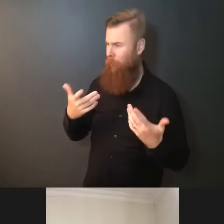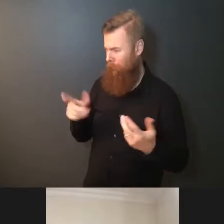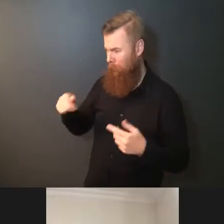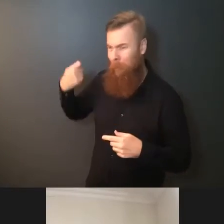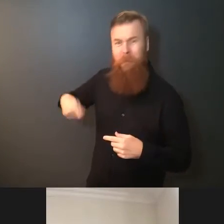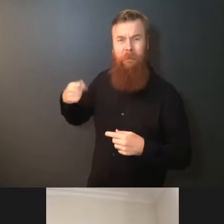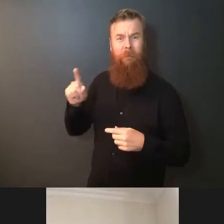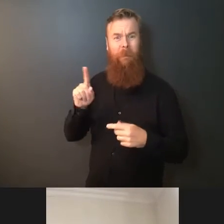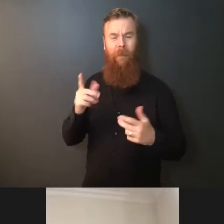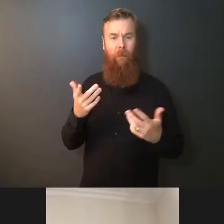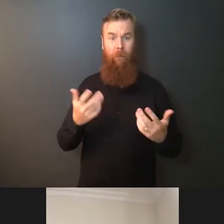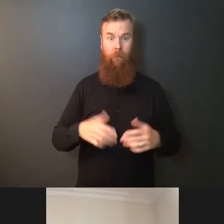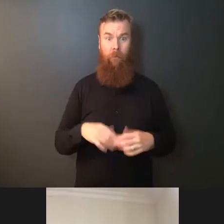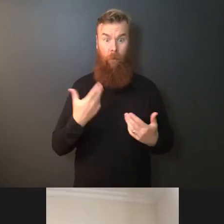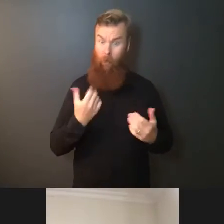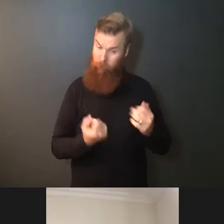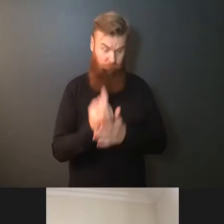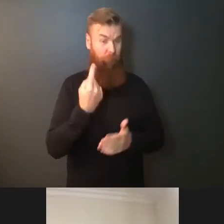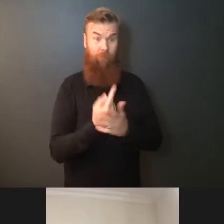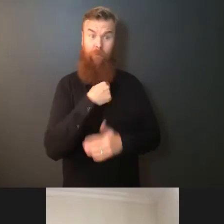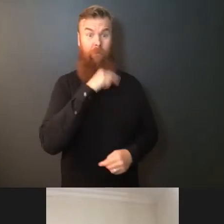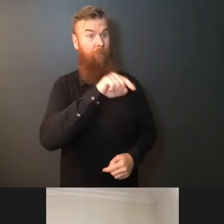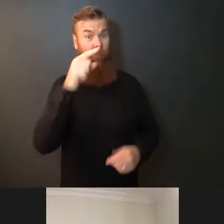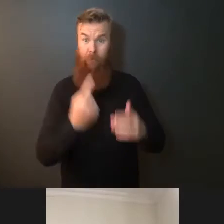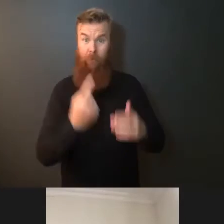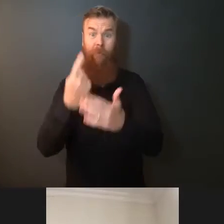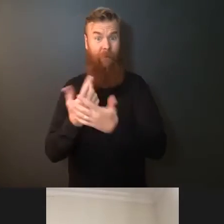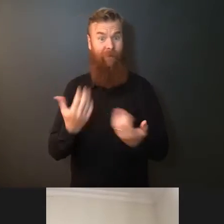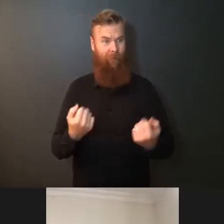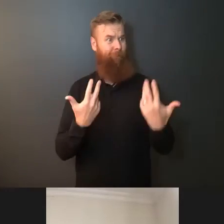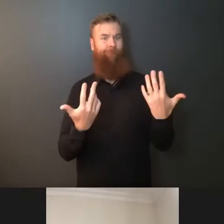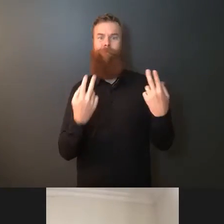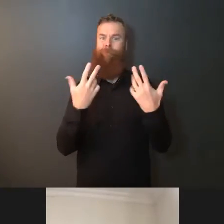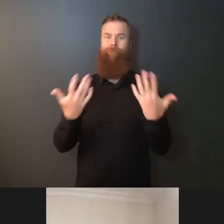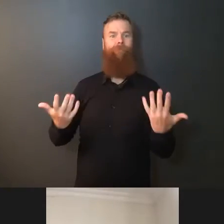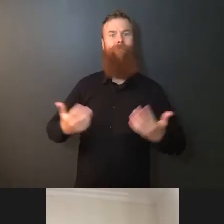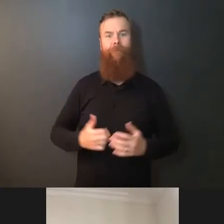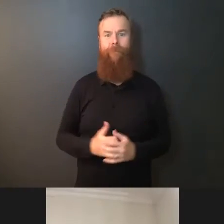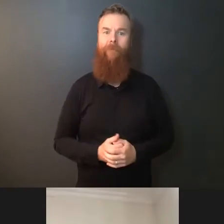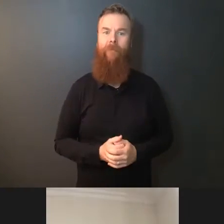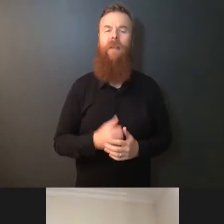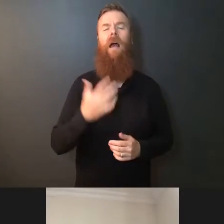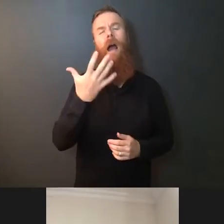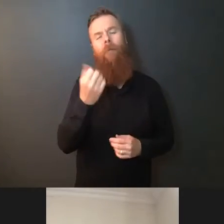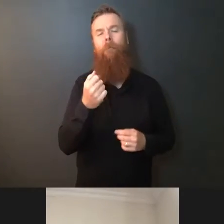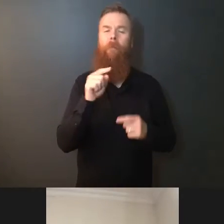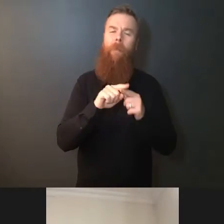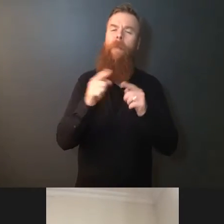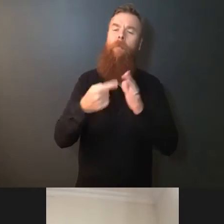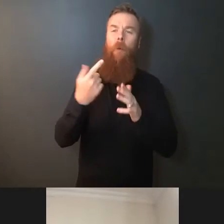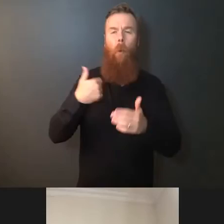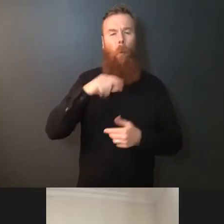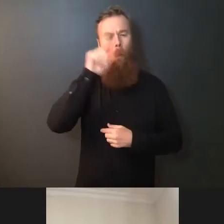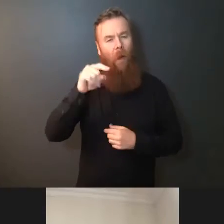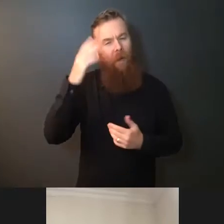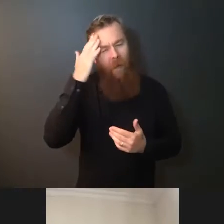thing happens. For some reason, people will expect young leaders to lead other young people, but not to